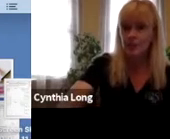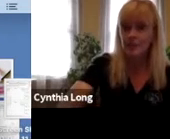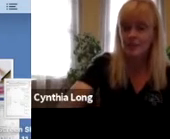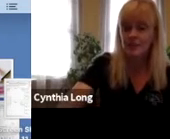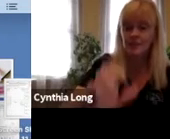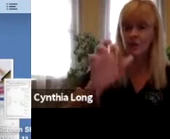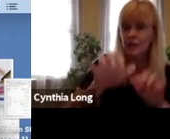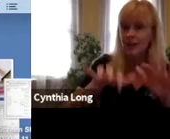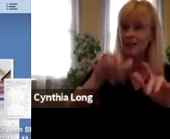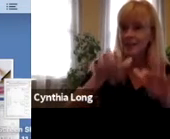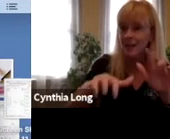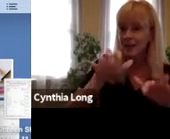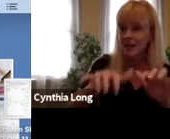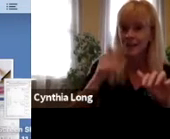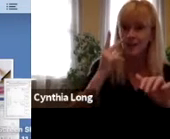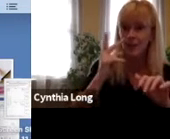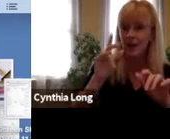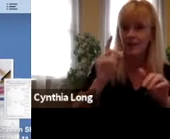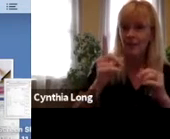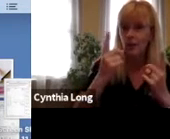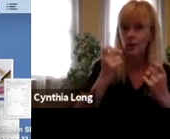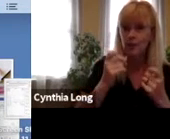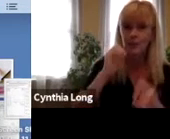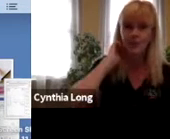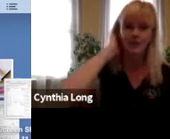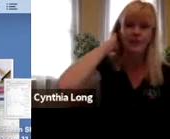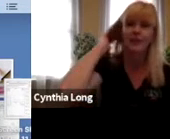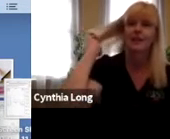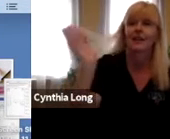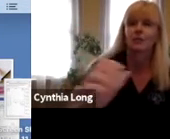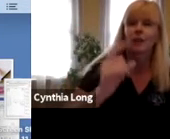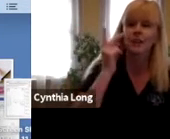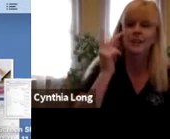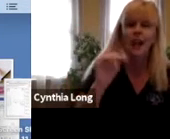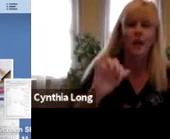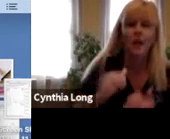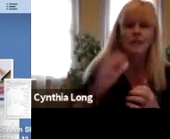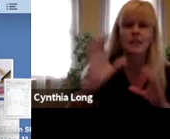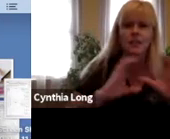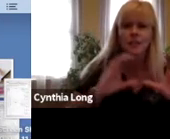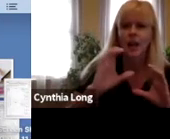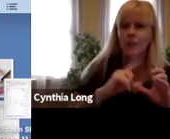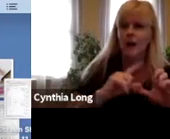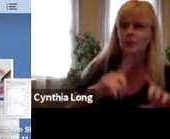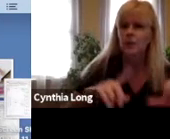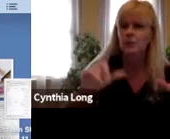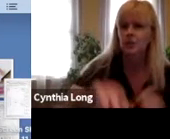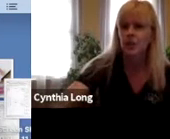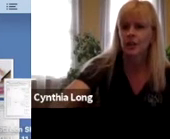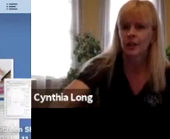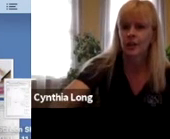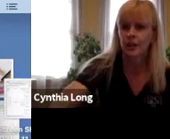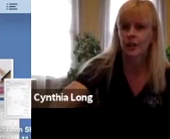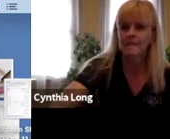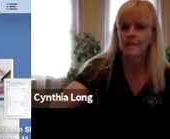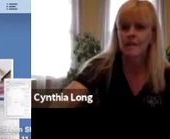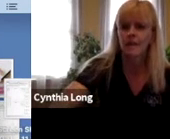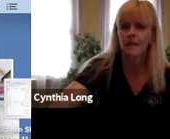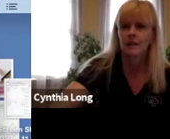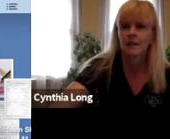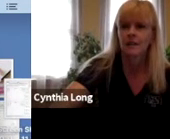have any questions? Go ahead and type that in if you have a question. I'm trying to see how I can see the chat box when I'm